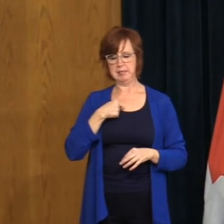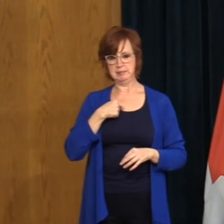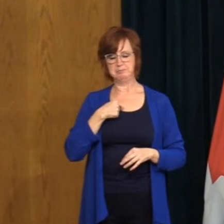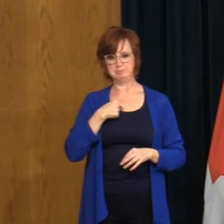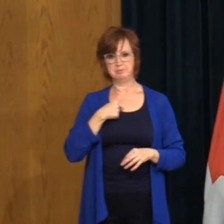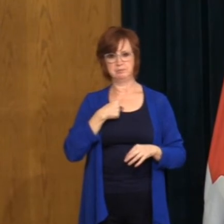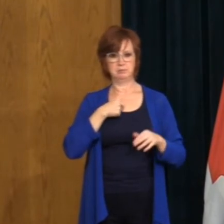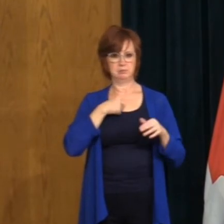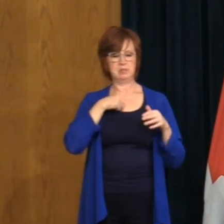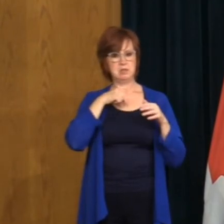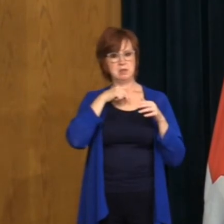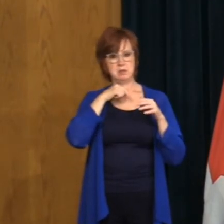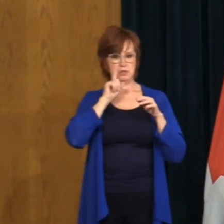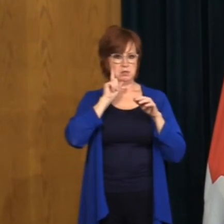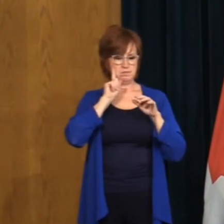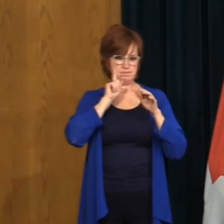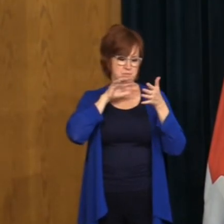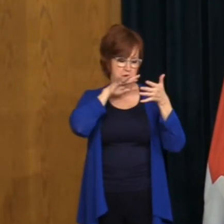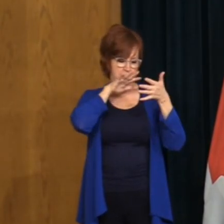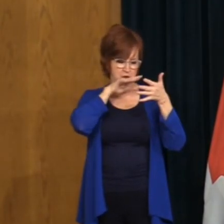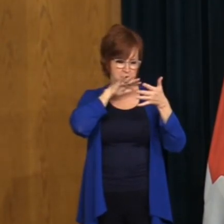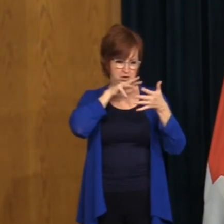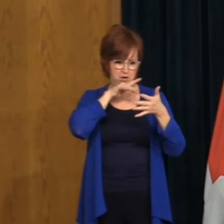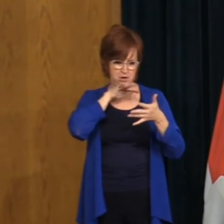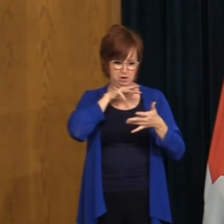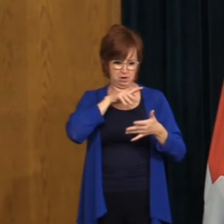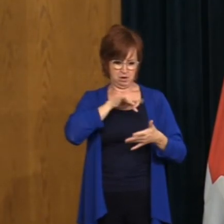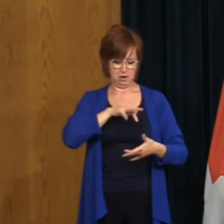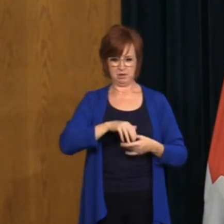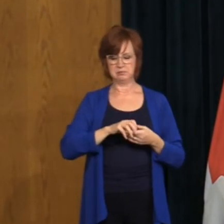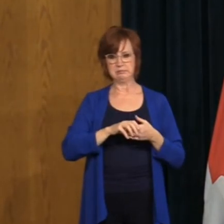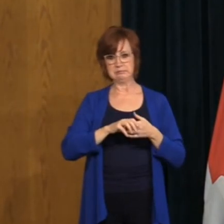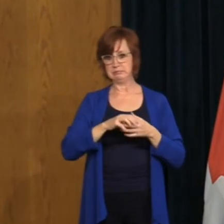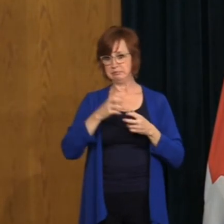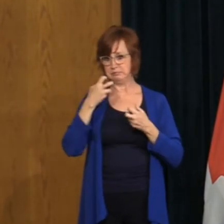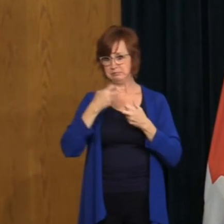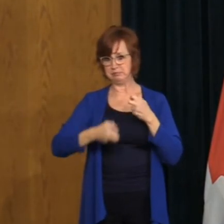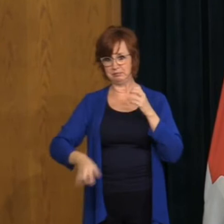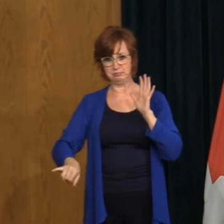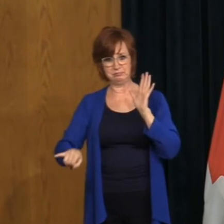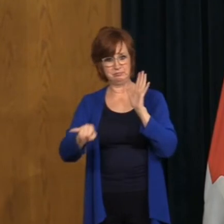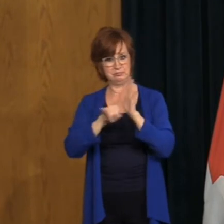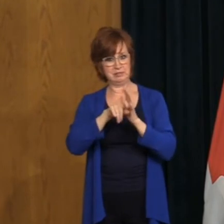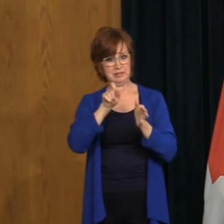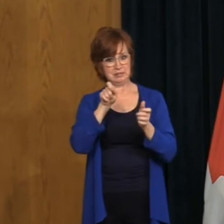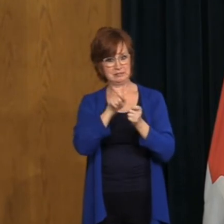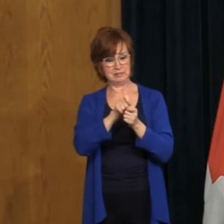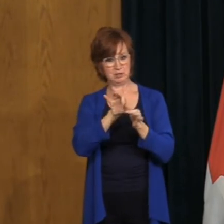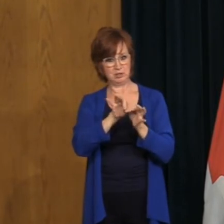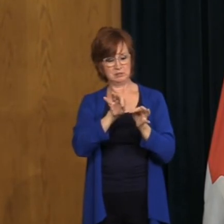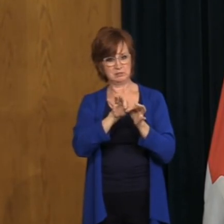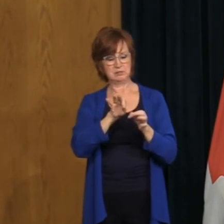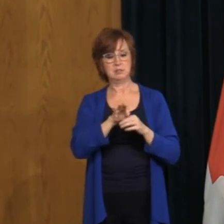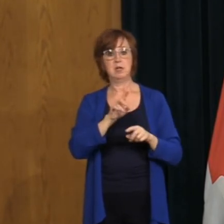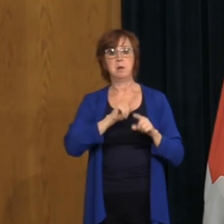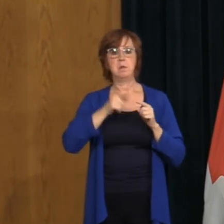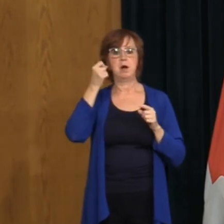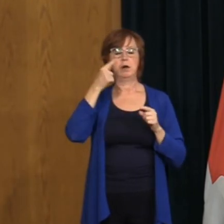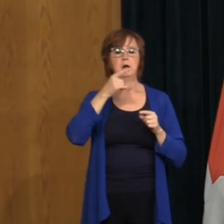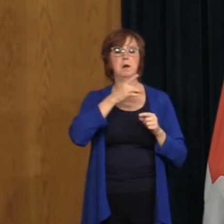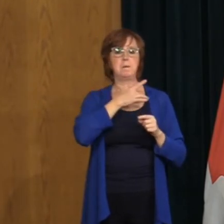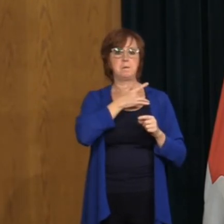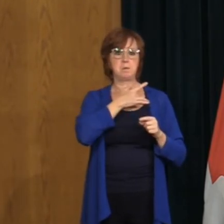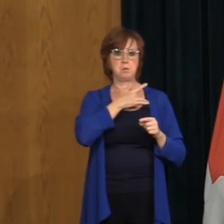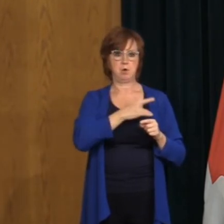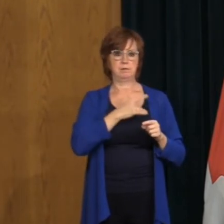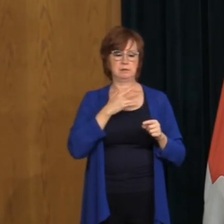to actually ascertain what that cost is. To the province itself, I think we'll come out with our best estimates on